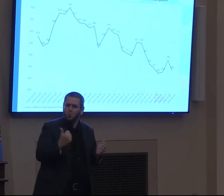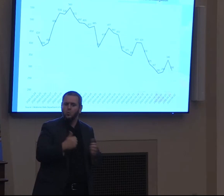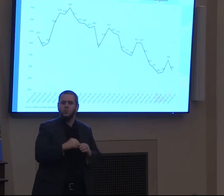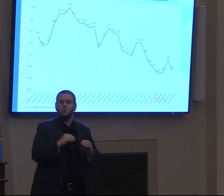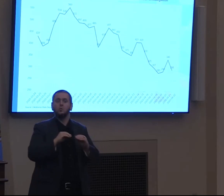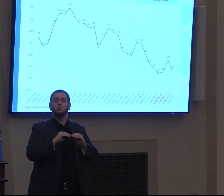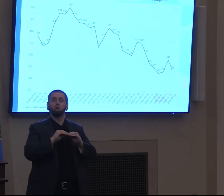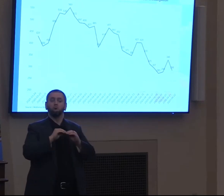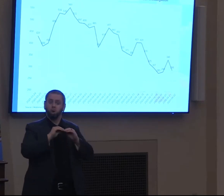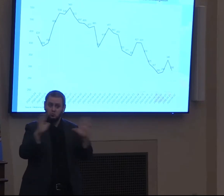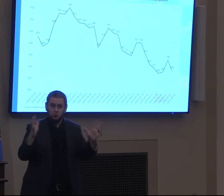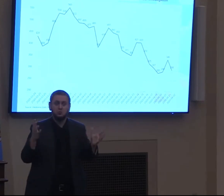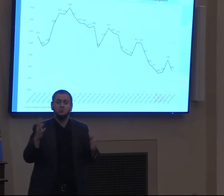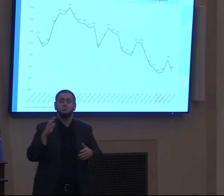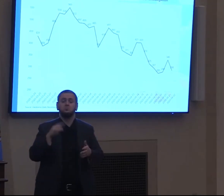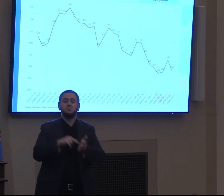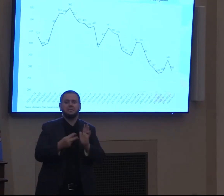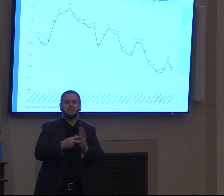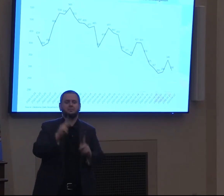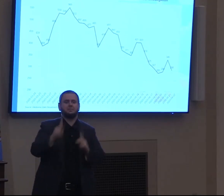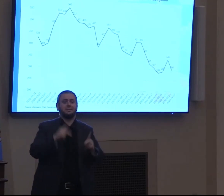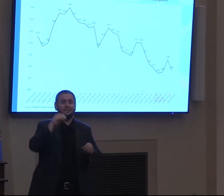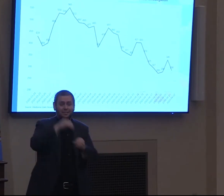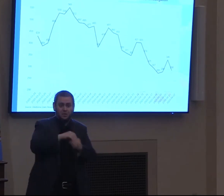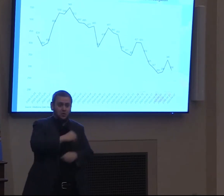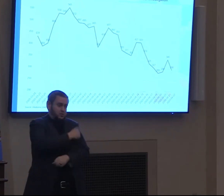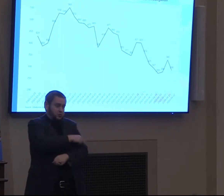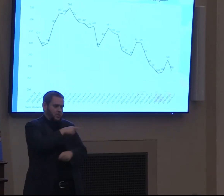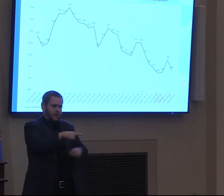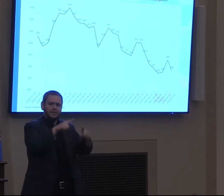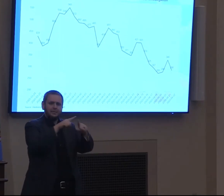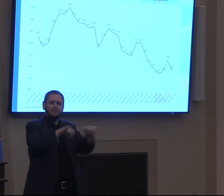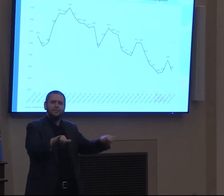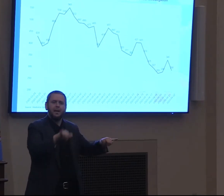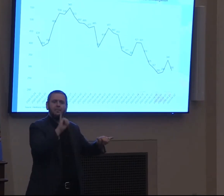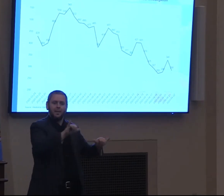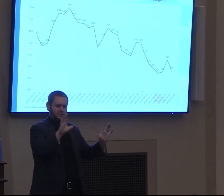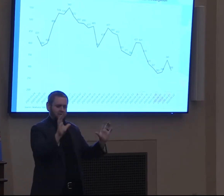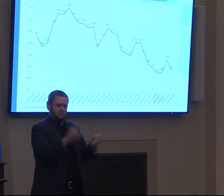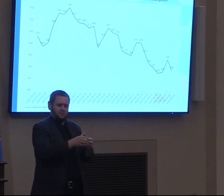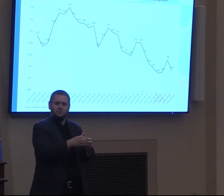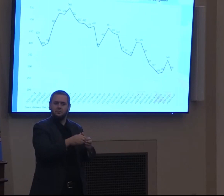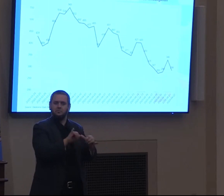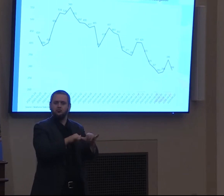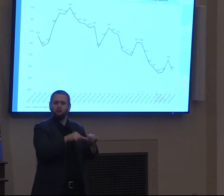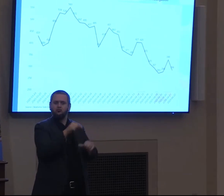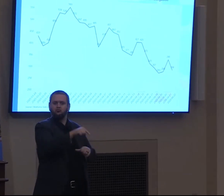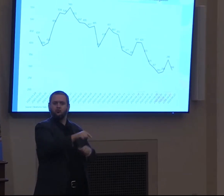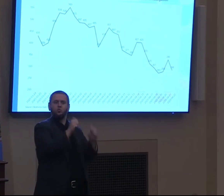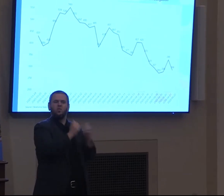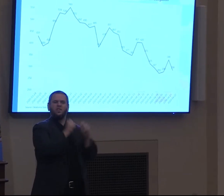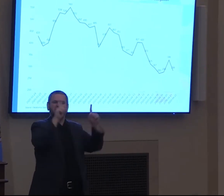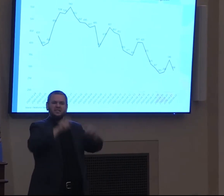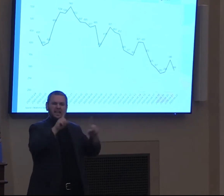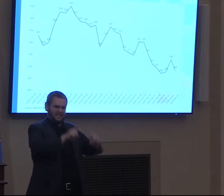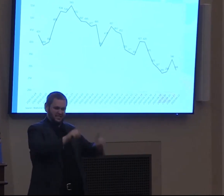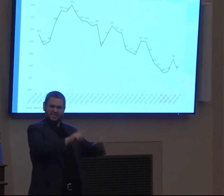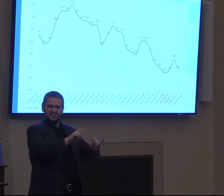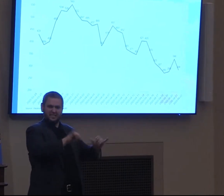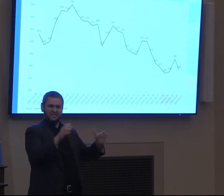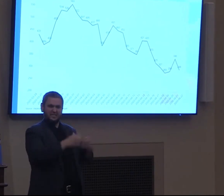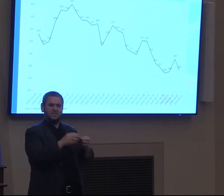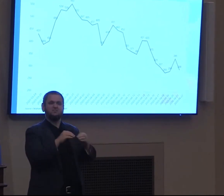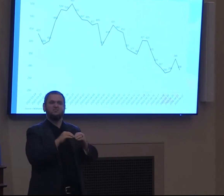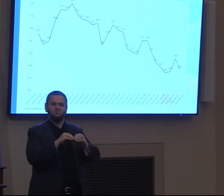hospital with confirmed COVID-19 or people in the hospital that are being treated for